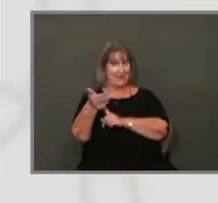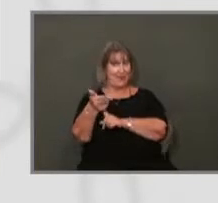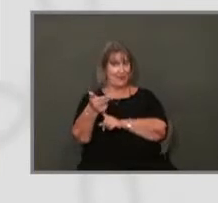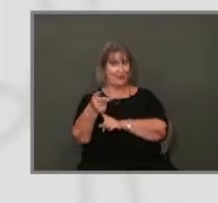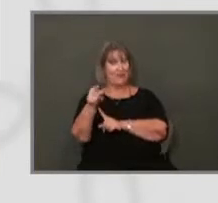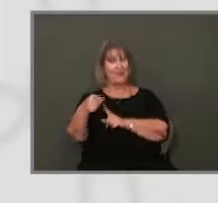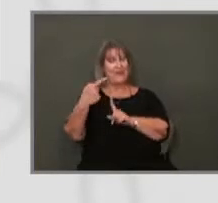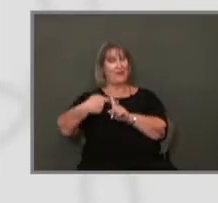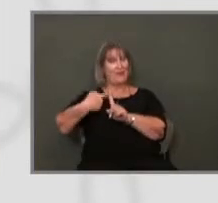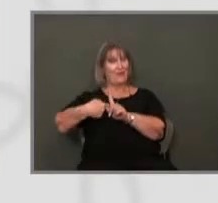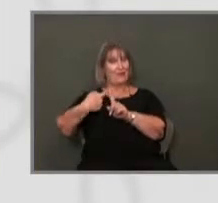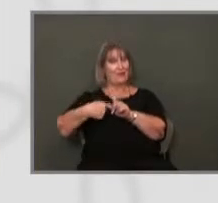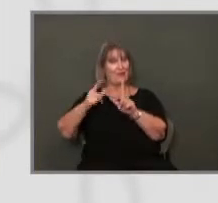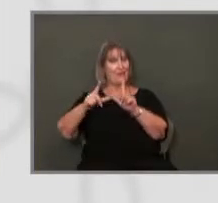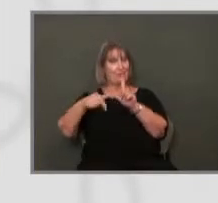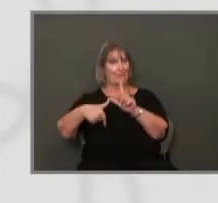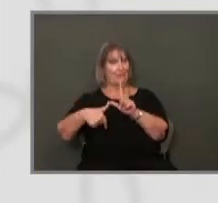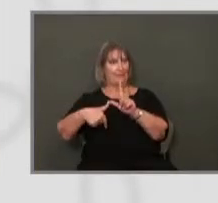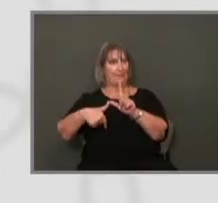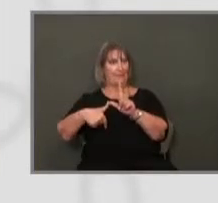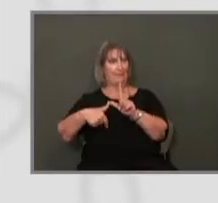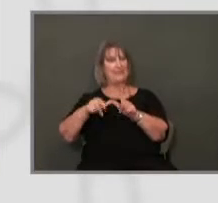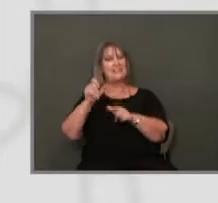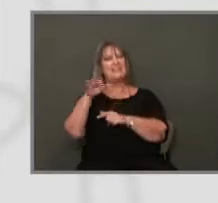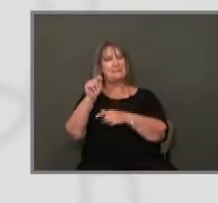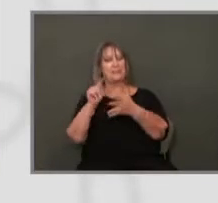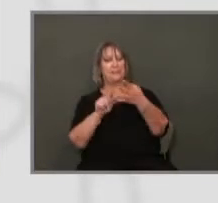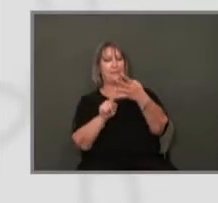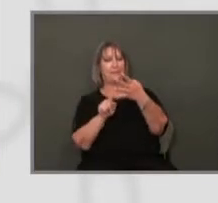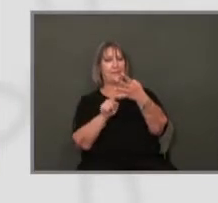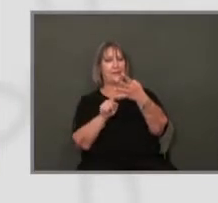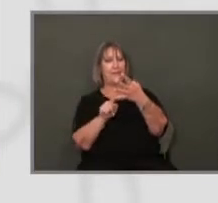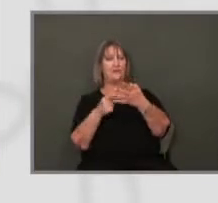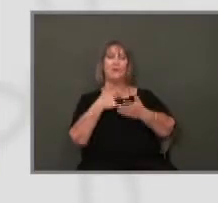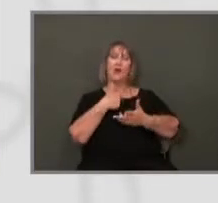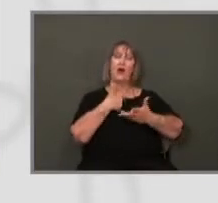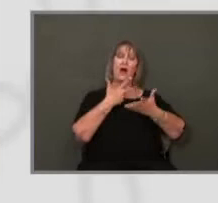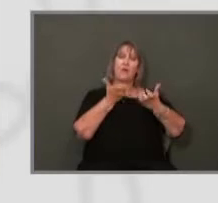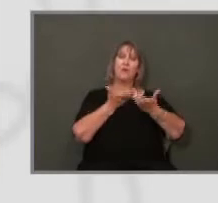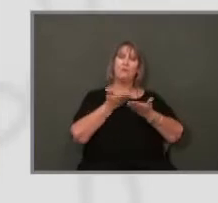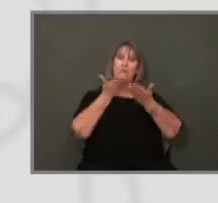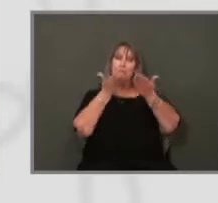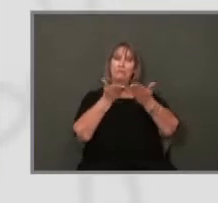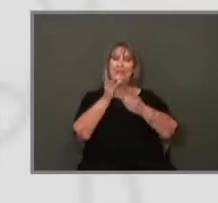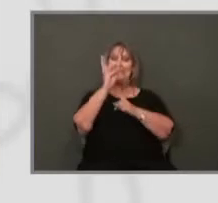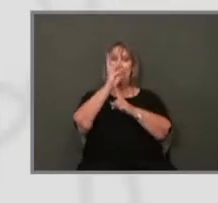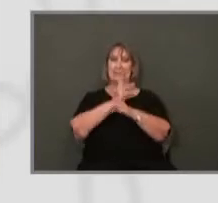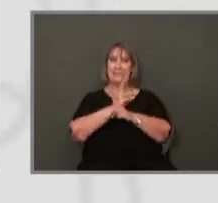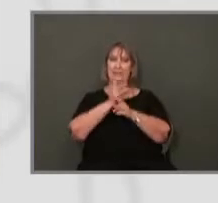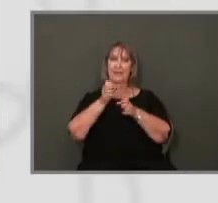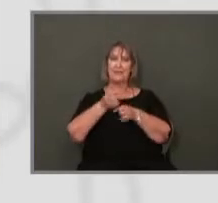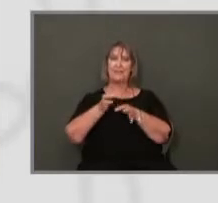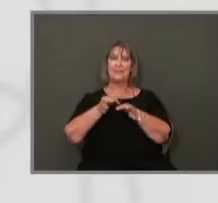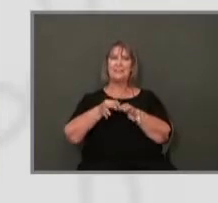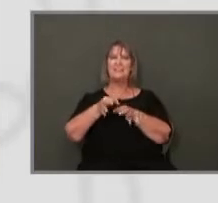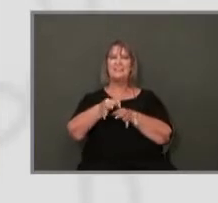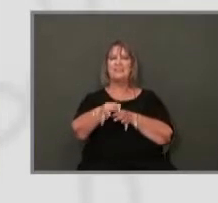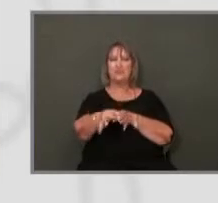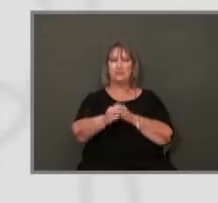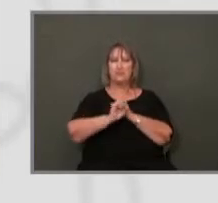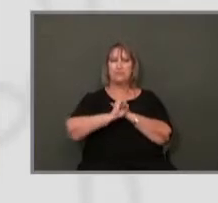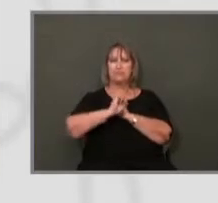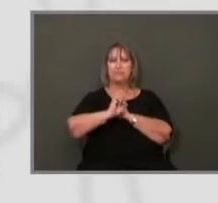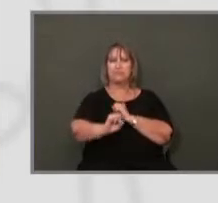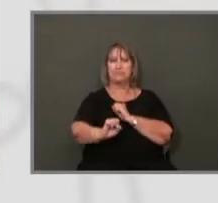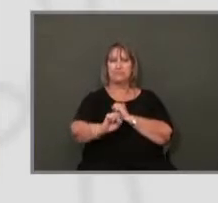of September. I'm recommending in the proposed budget that we extend that for another 6 months. We've got to figure out what to do